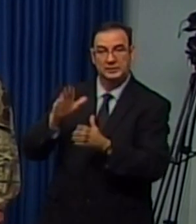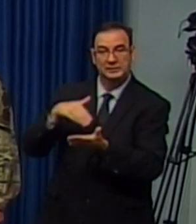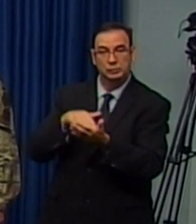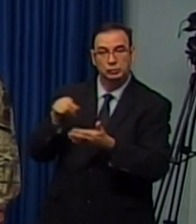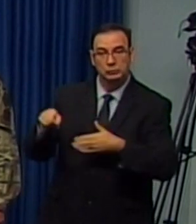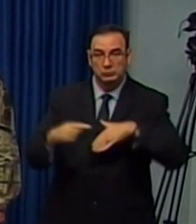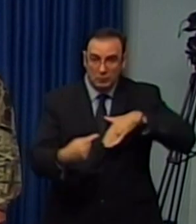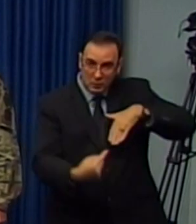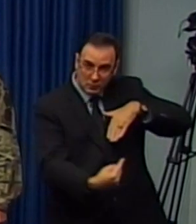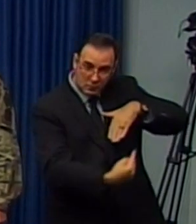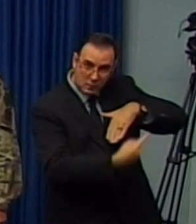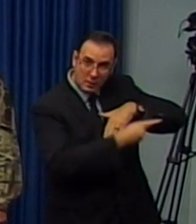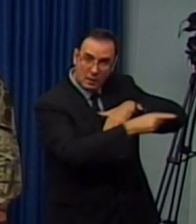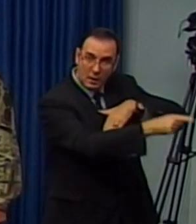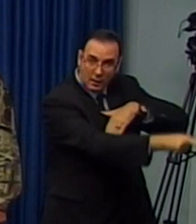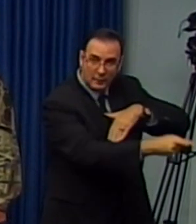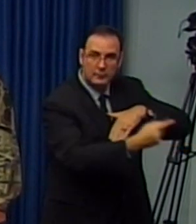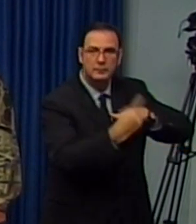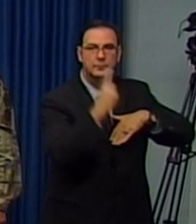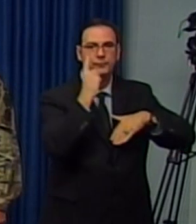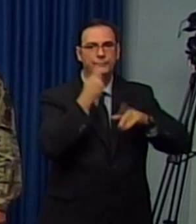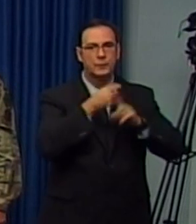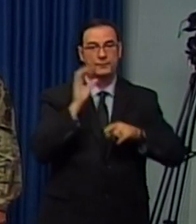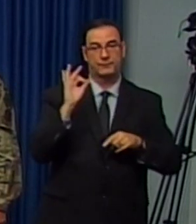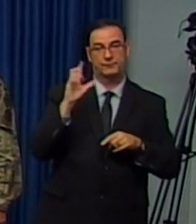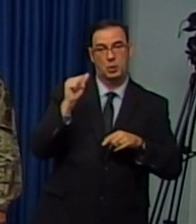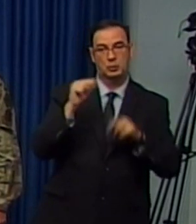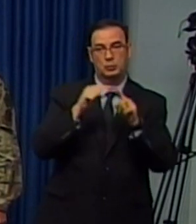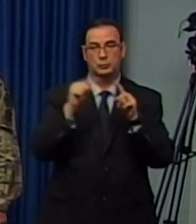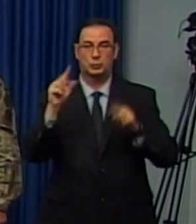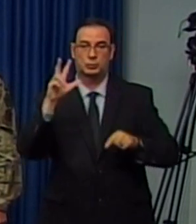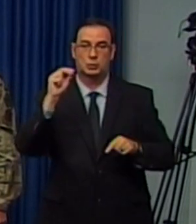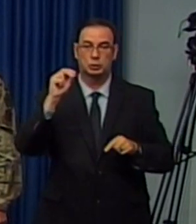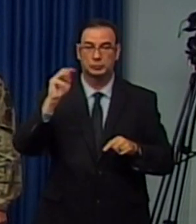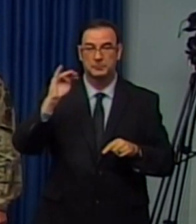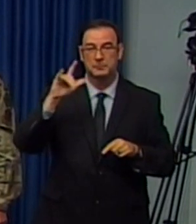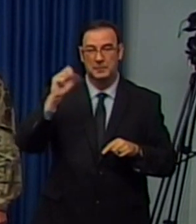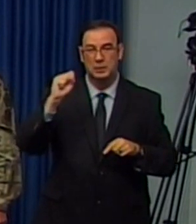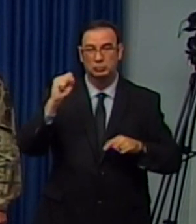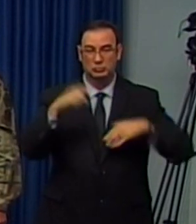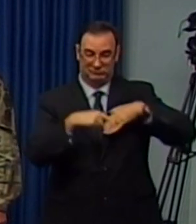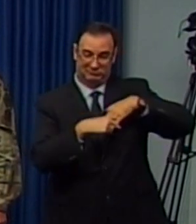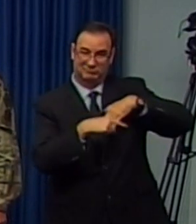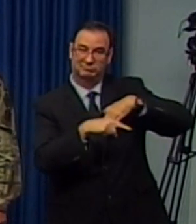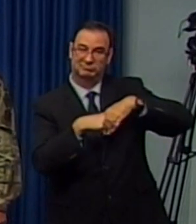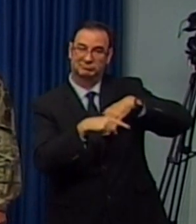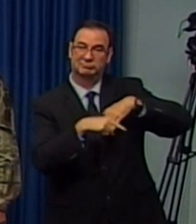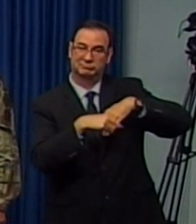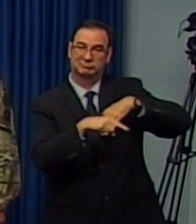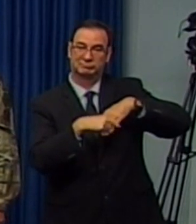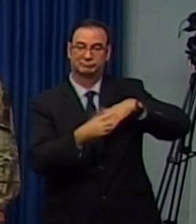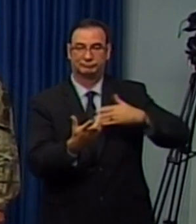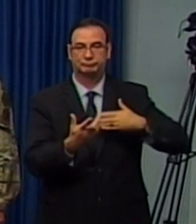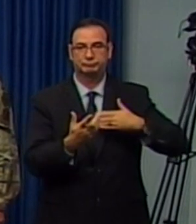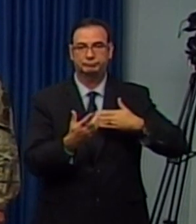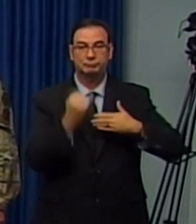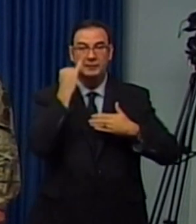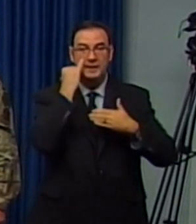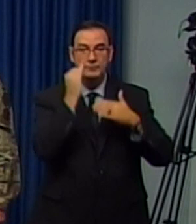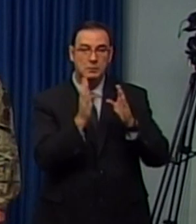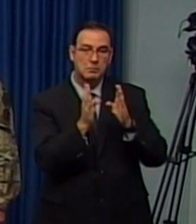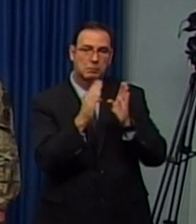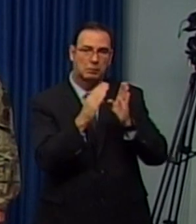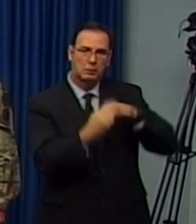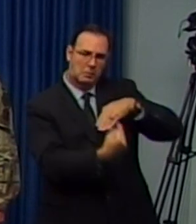30 miles of the coast of Florida. Well, guess what? You do just a touch of a bump one way or another, and you have a